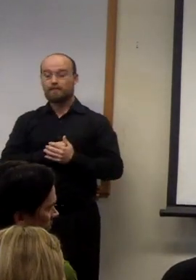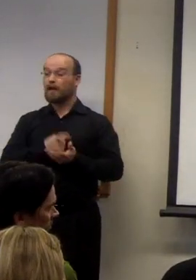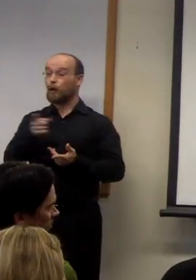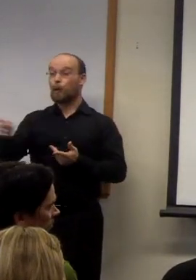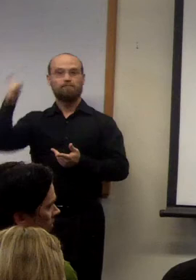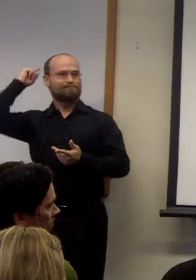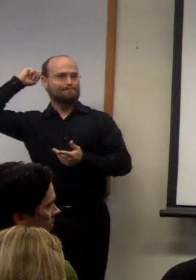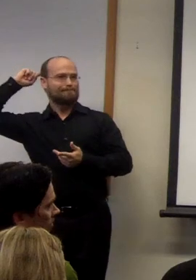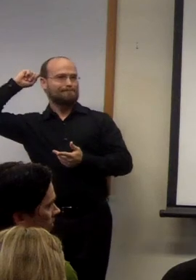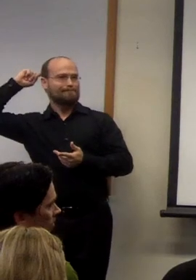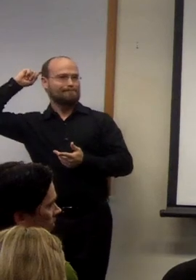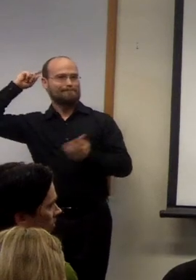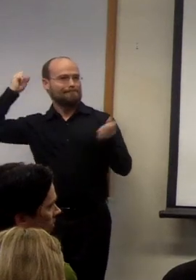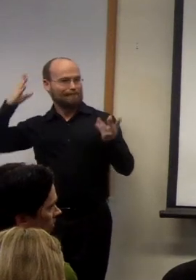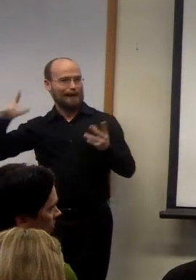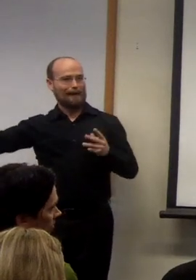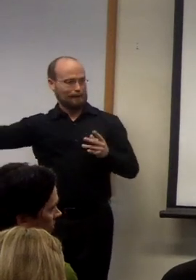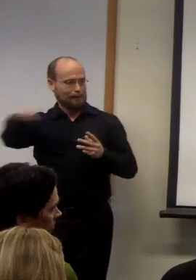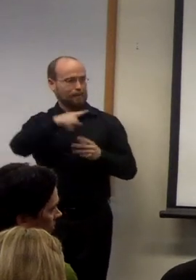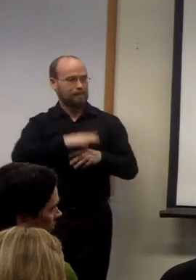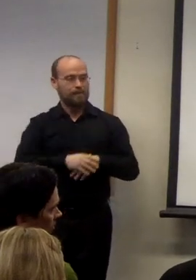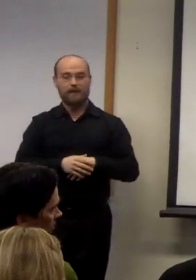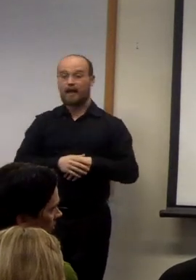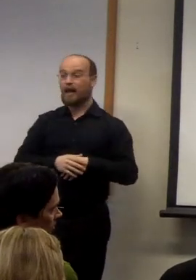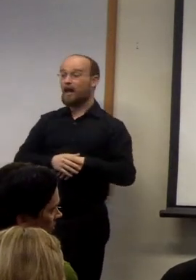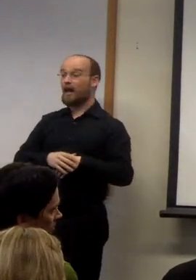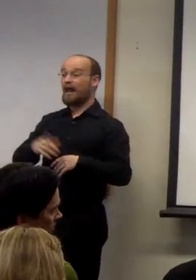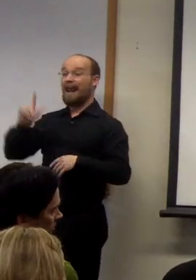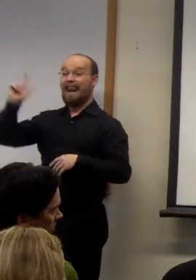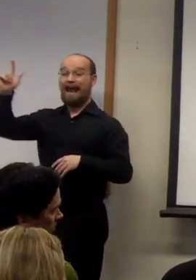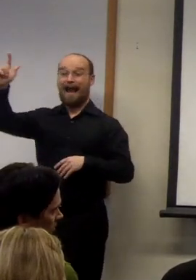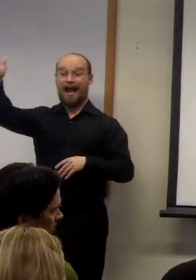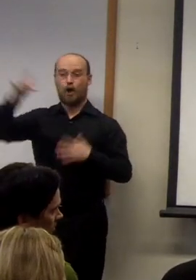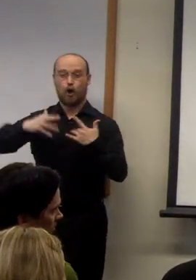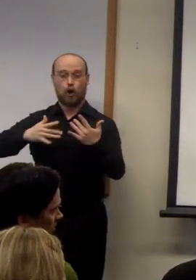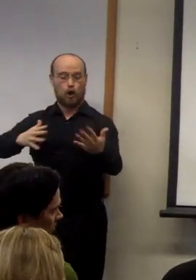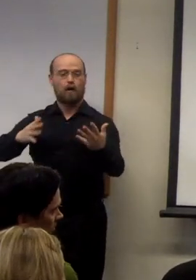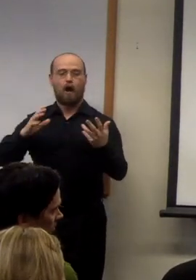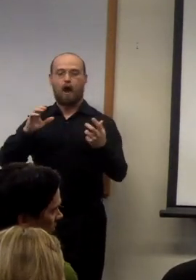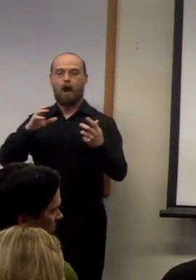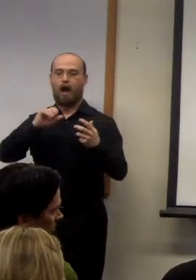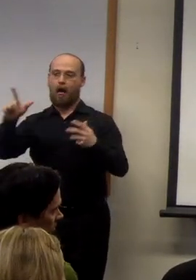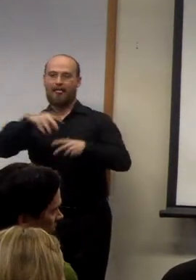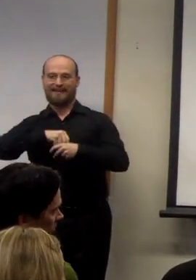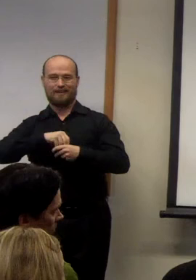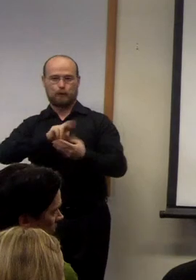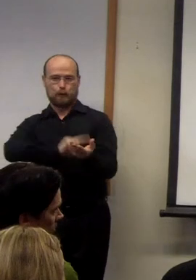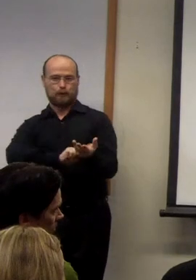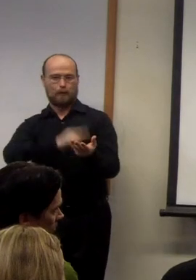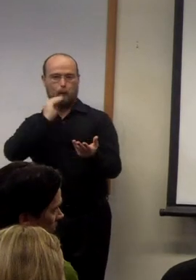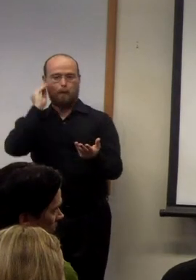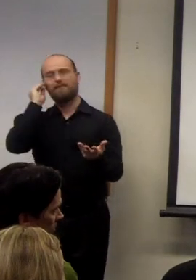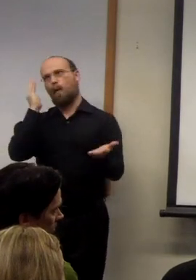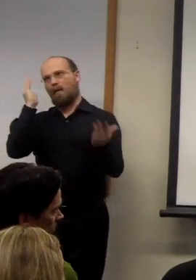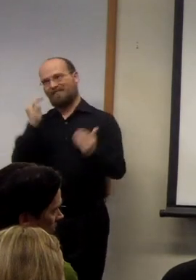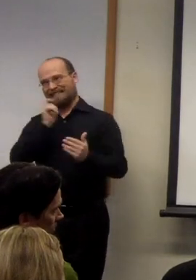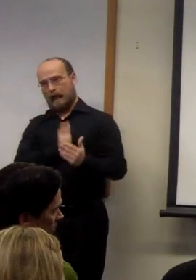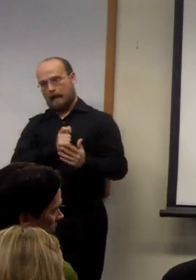everybody's mind. We're all gonna be in nursing homes later, ideally, hopefully not, in our lives, and we're gonna be